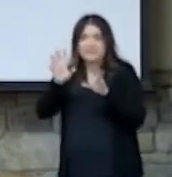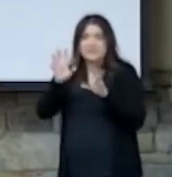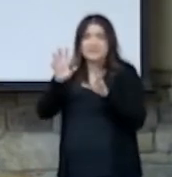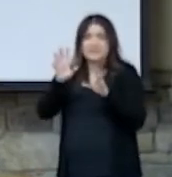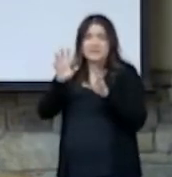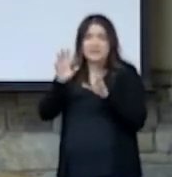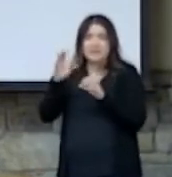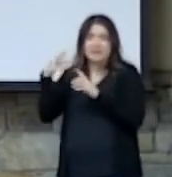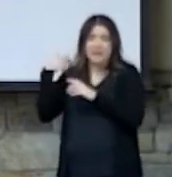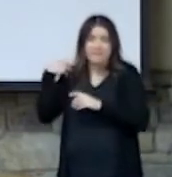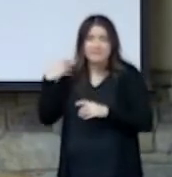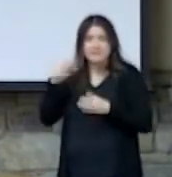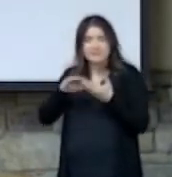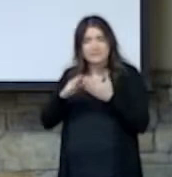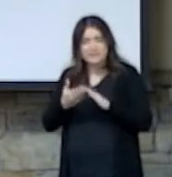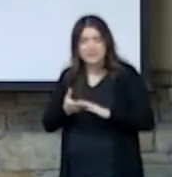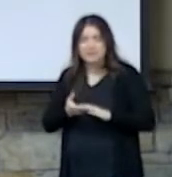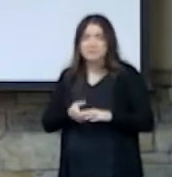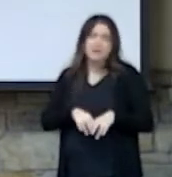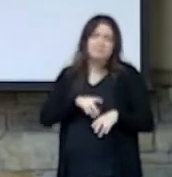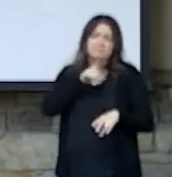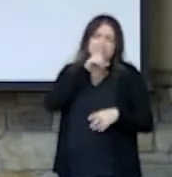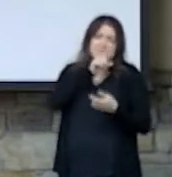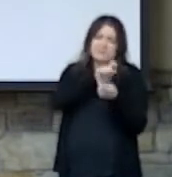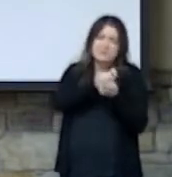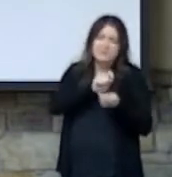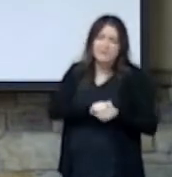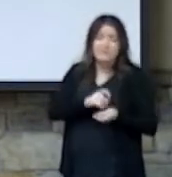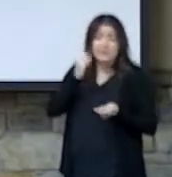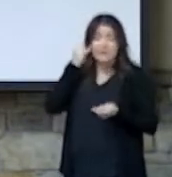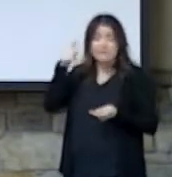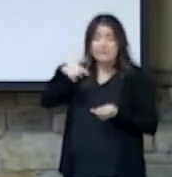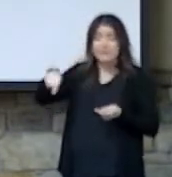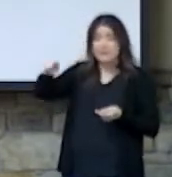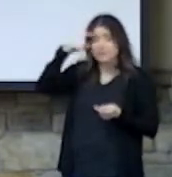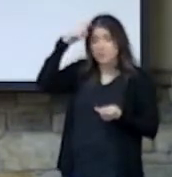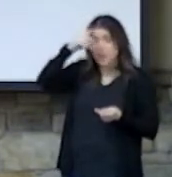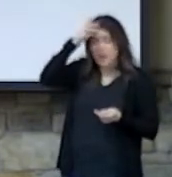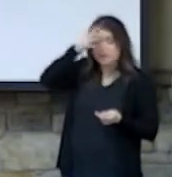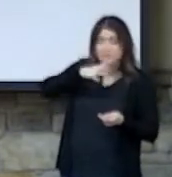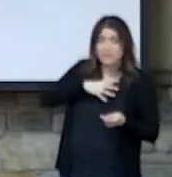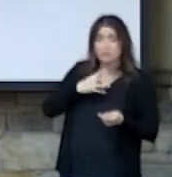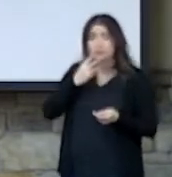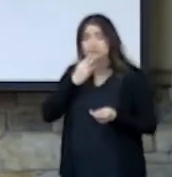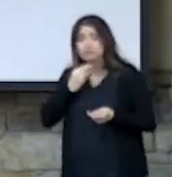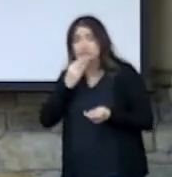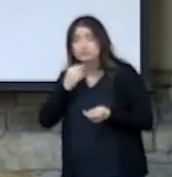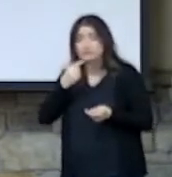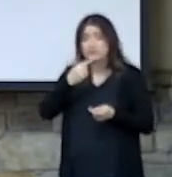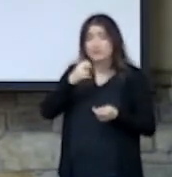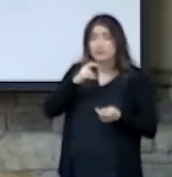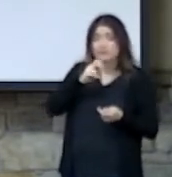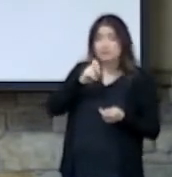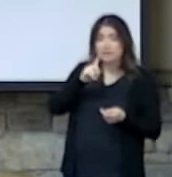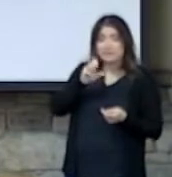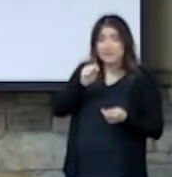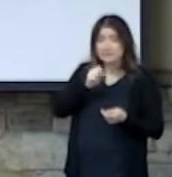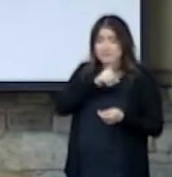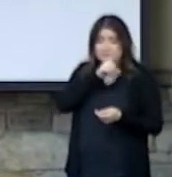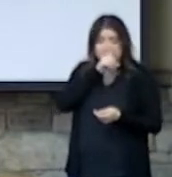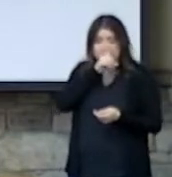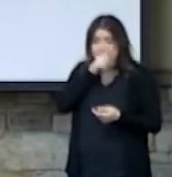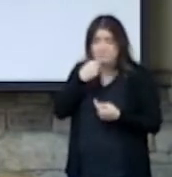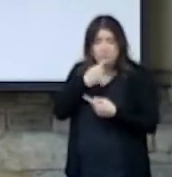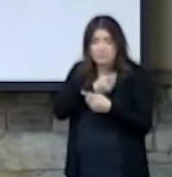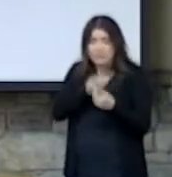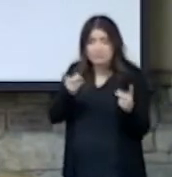Jerusalem. Now, we don't know specifically whether these wise men were Jews or Gentiles. Again, we're just not told. If they